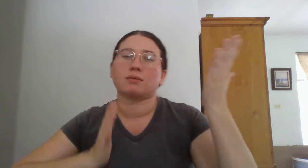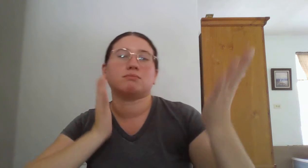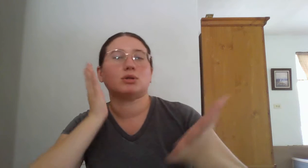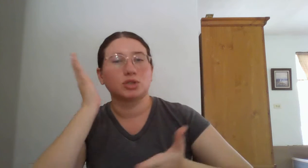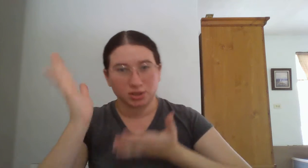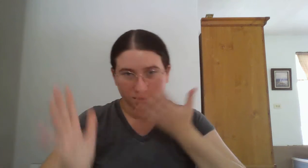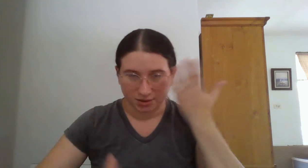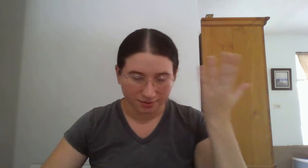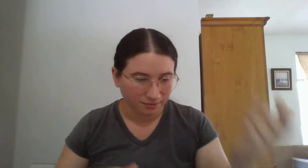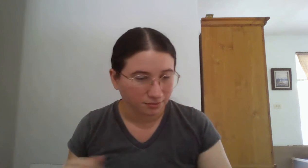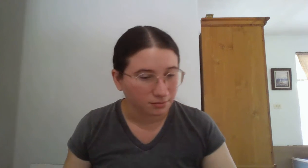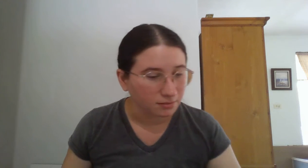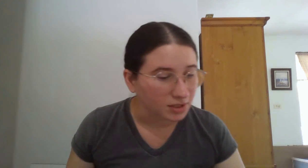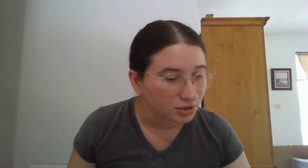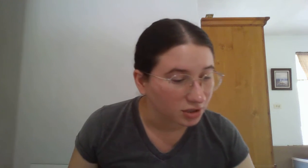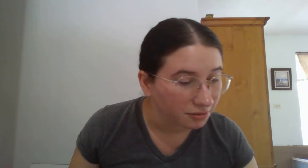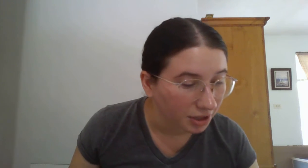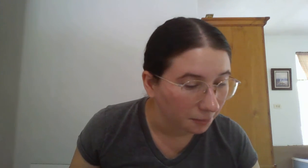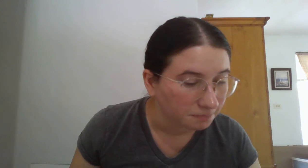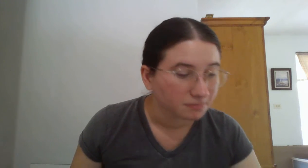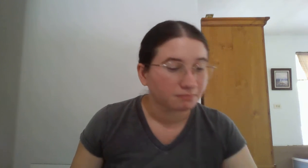arm motions. So here we go.